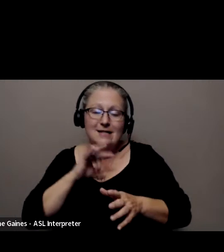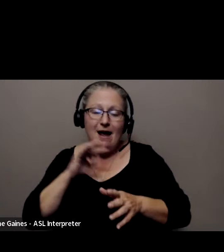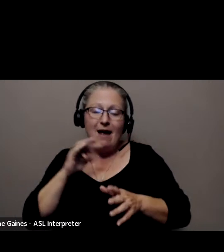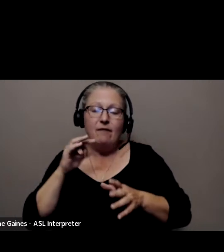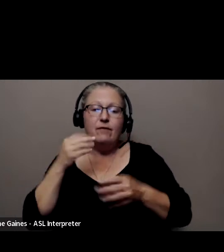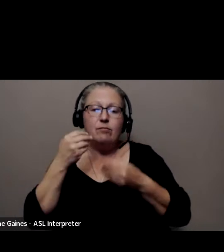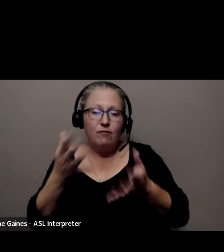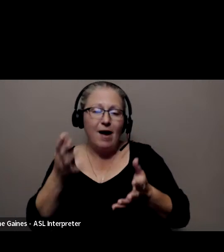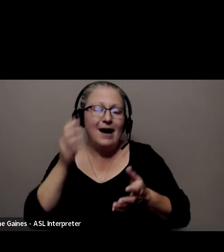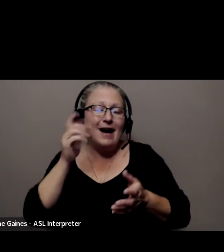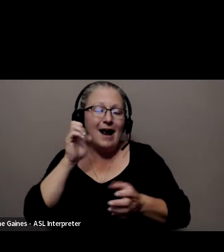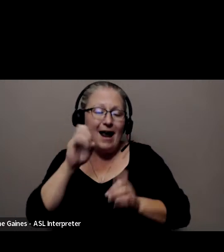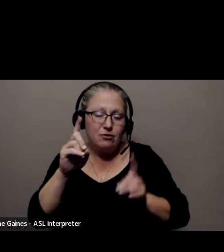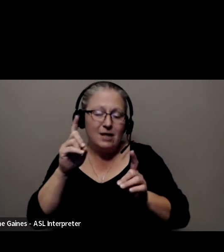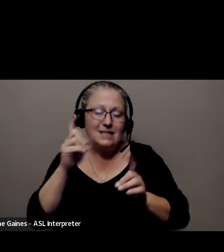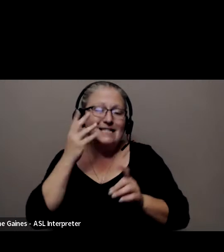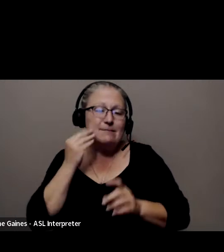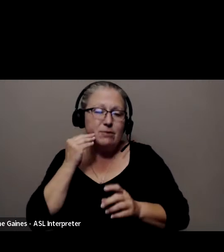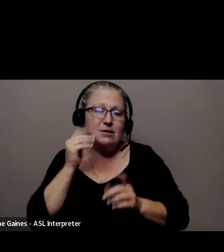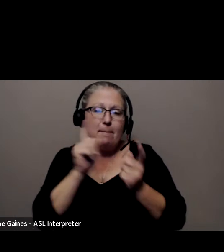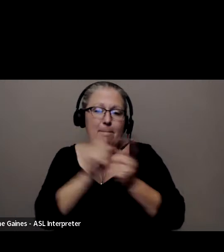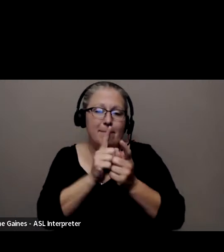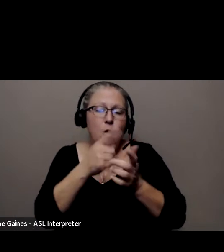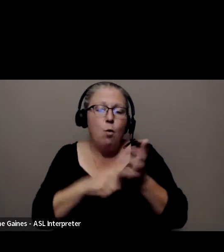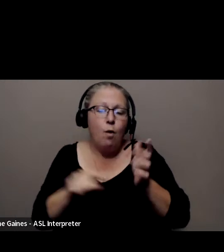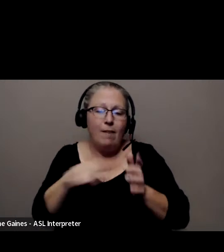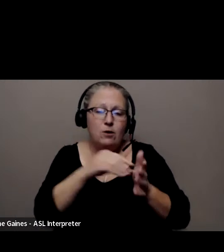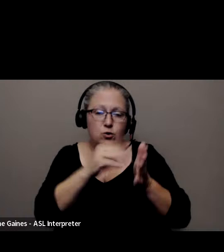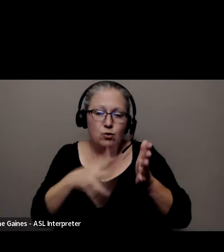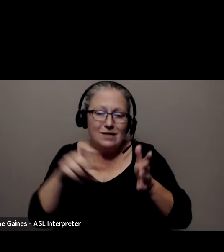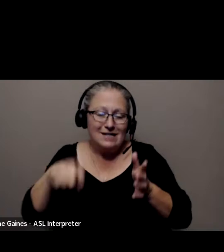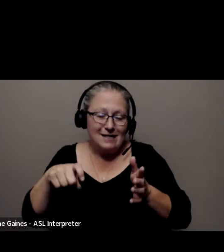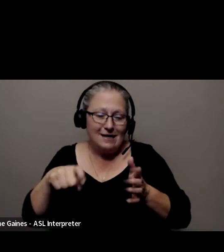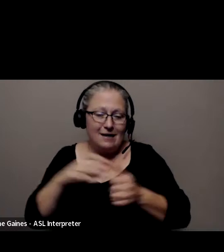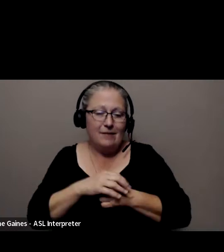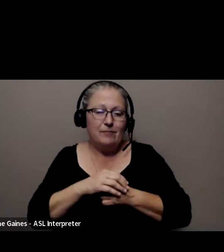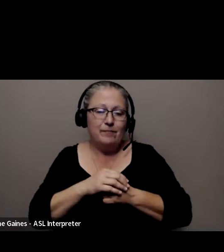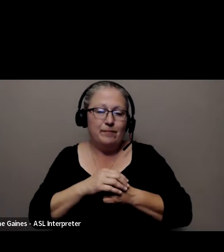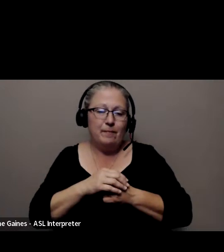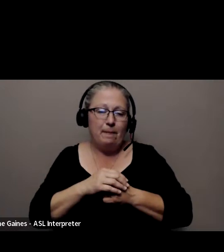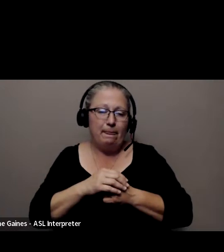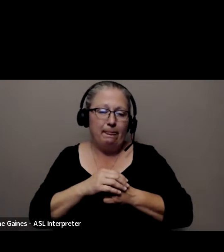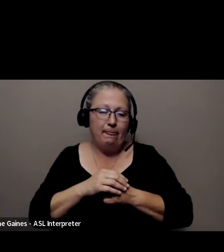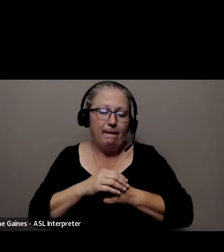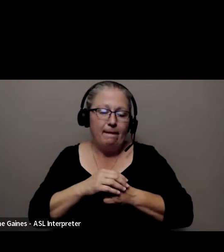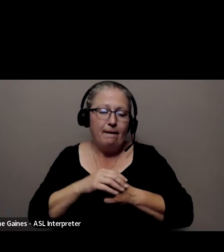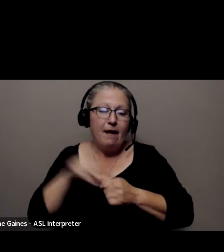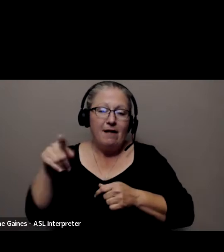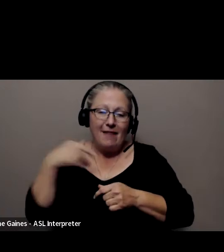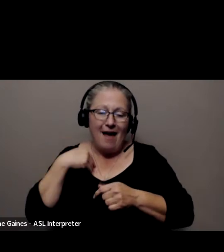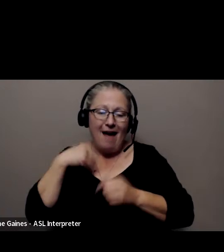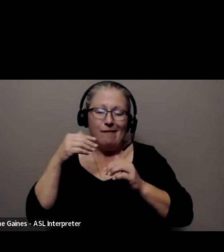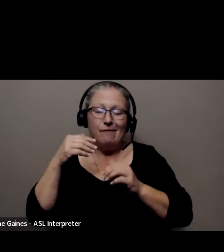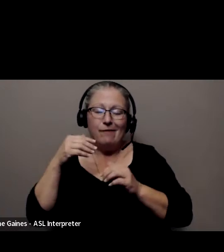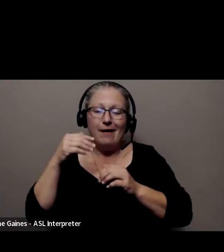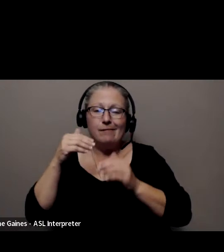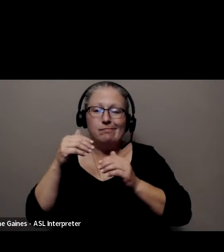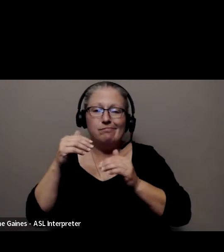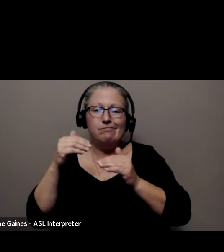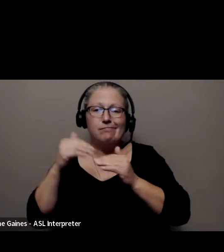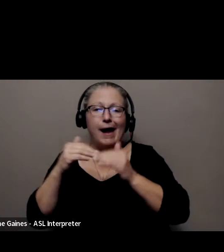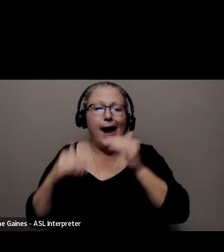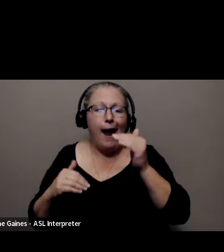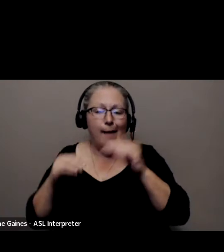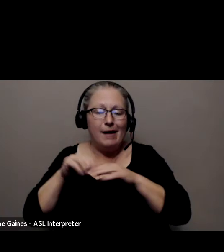experiences that specifically meet these particular students' needs. Take into account that they have gaps in their education and prepare them